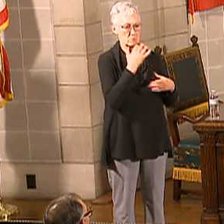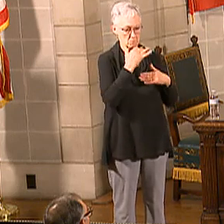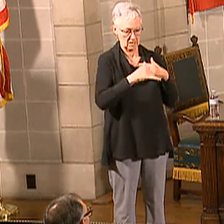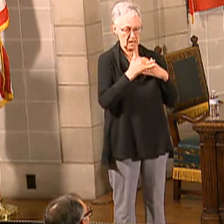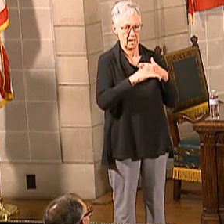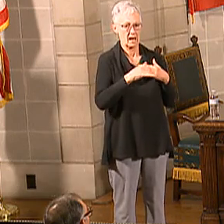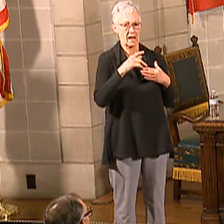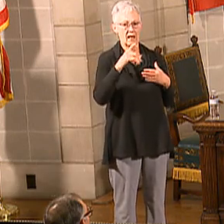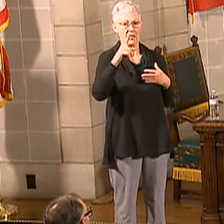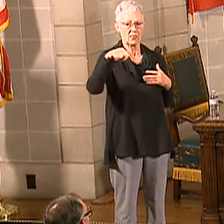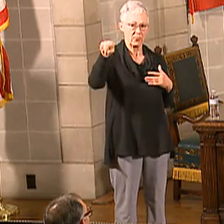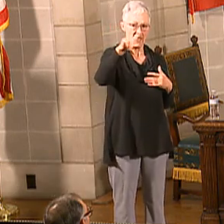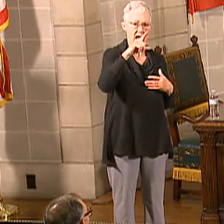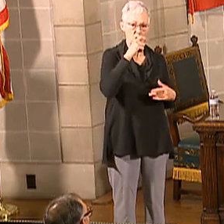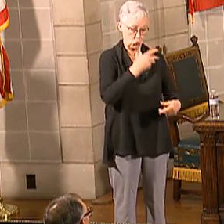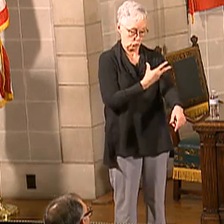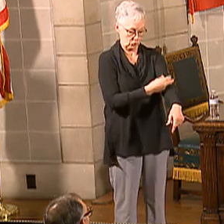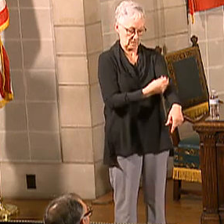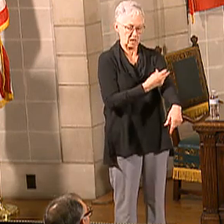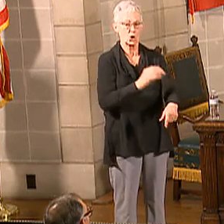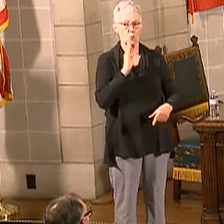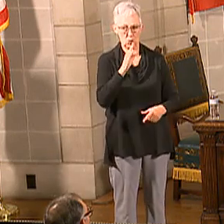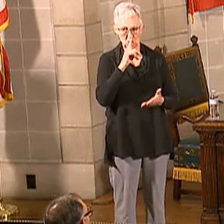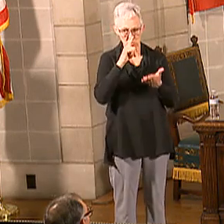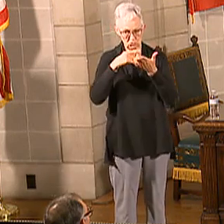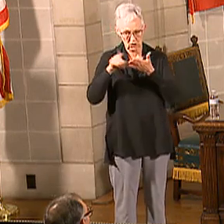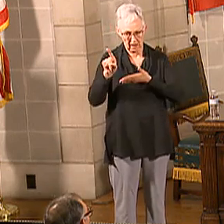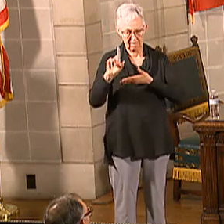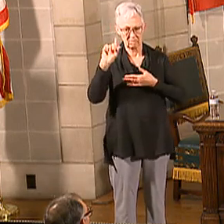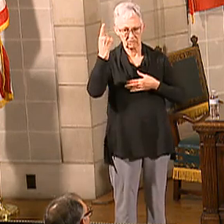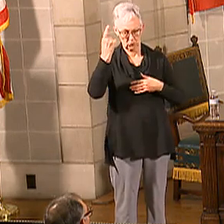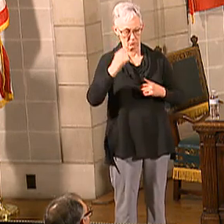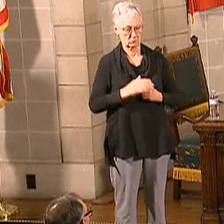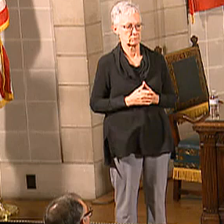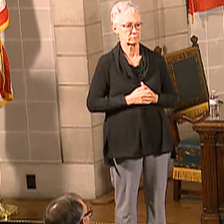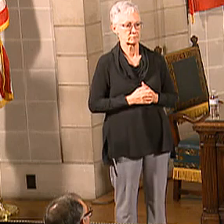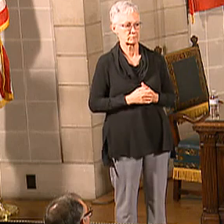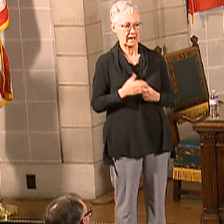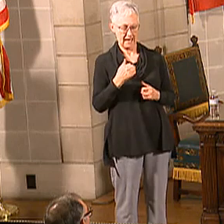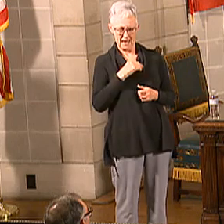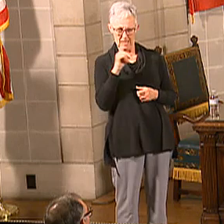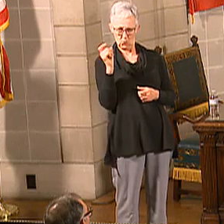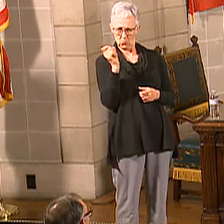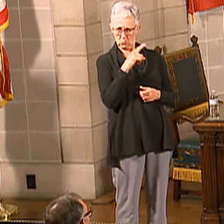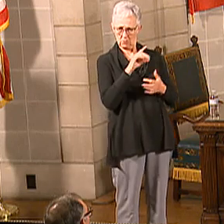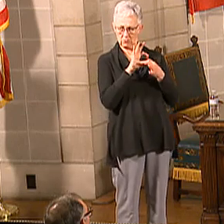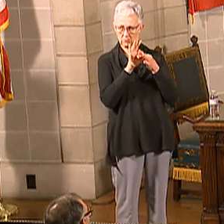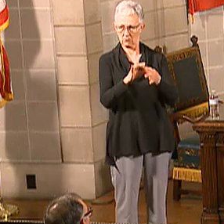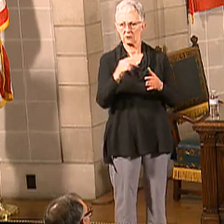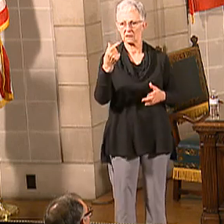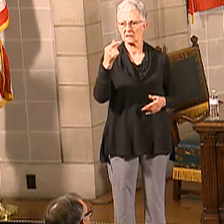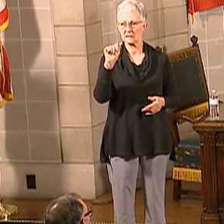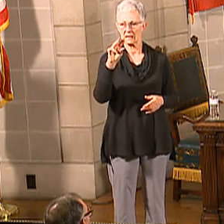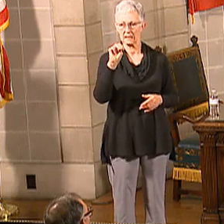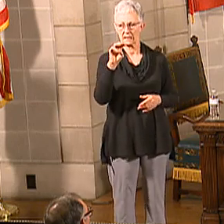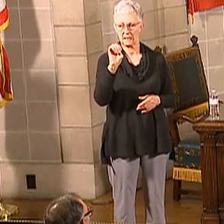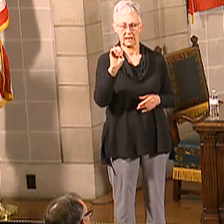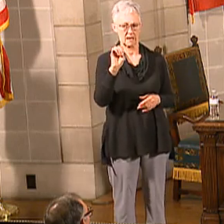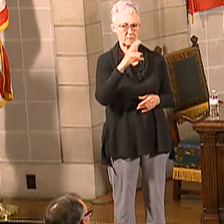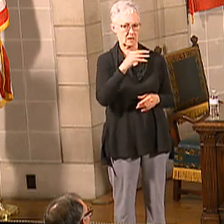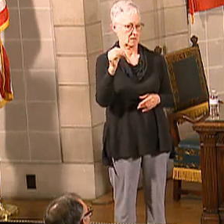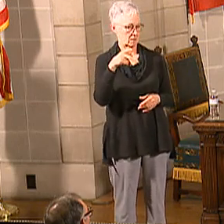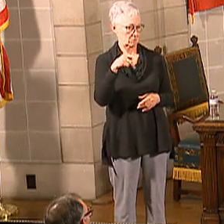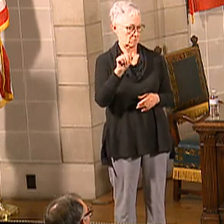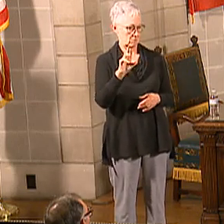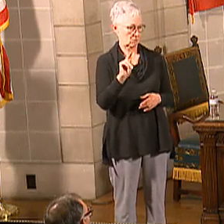We had a question previously about Game and Parks Foundation and the state parks. Game and Parks,